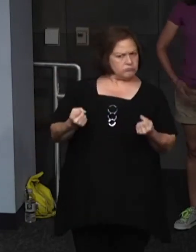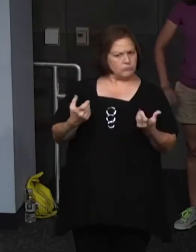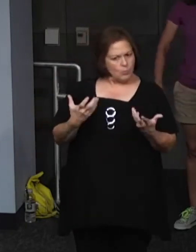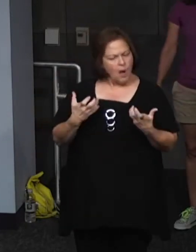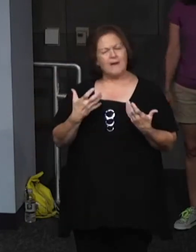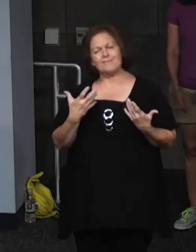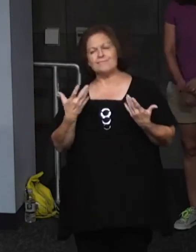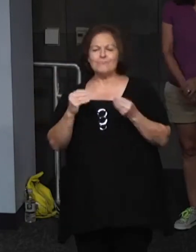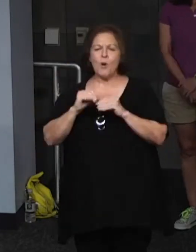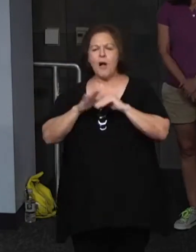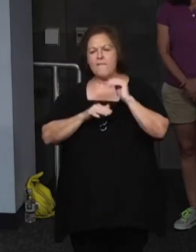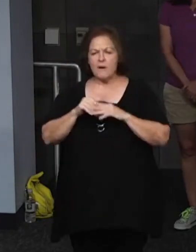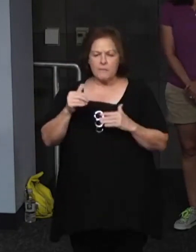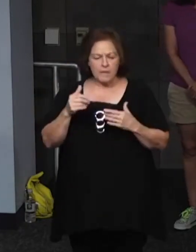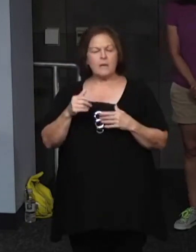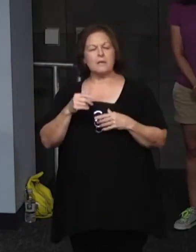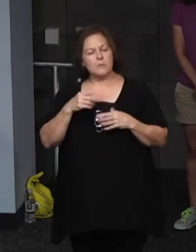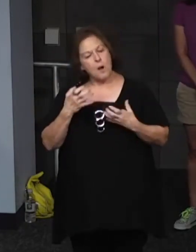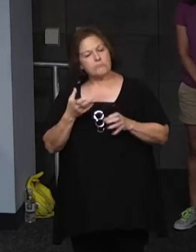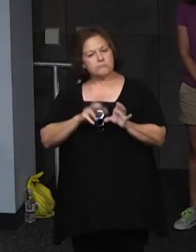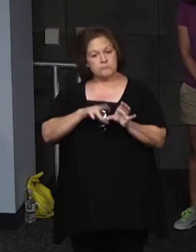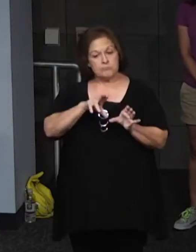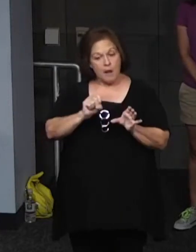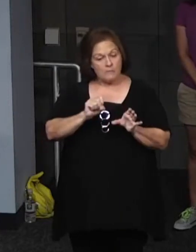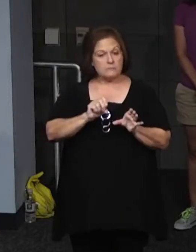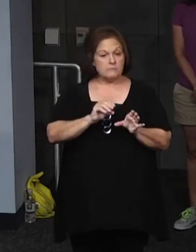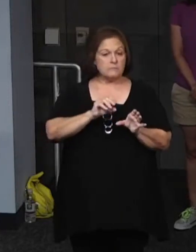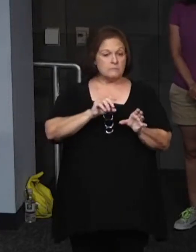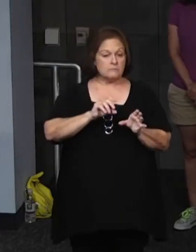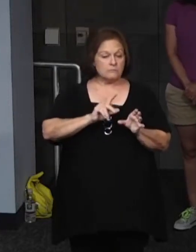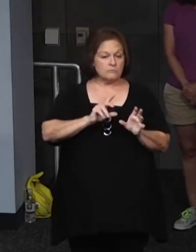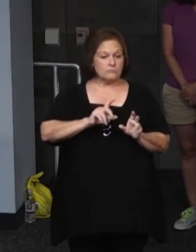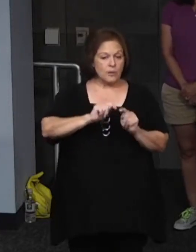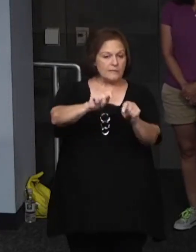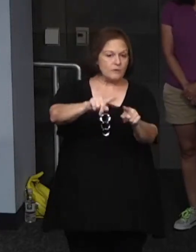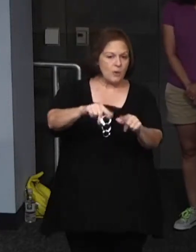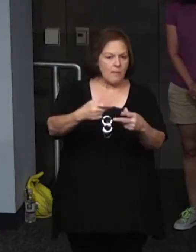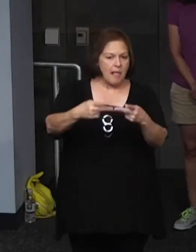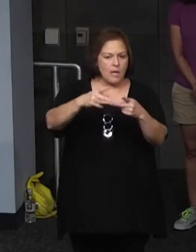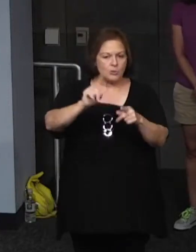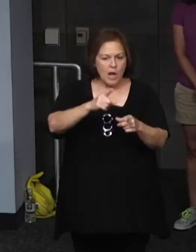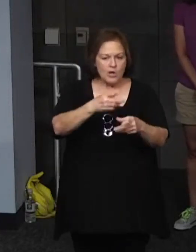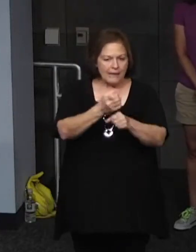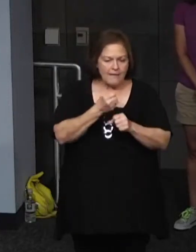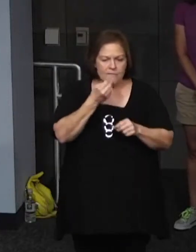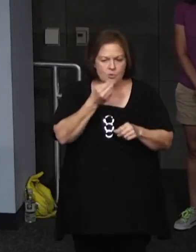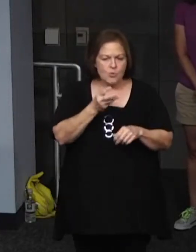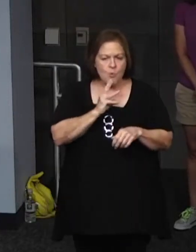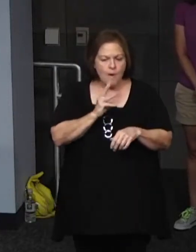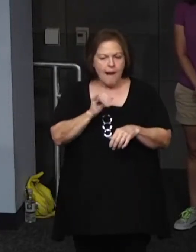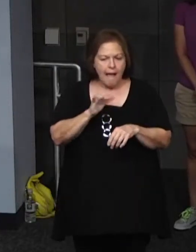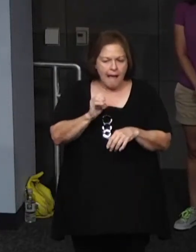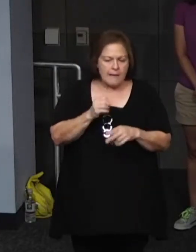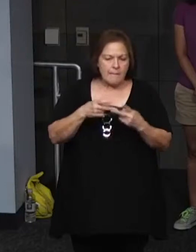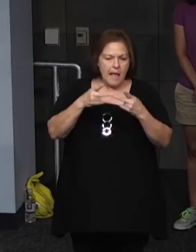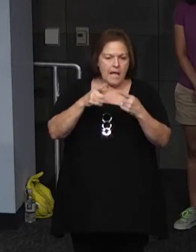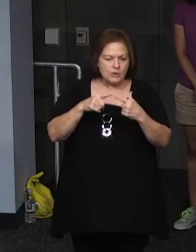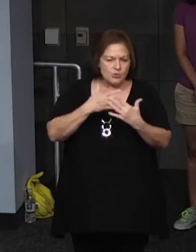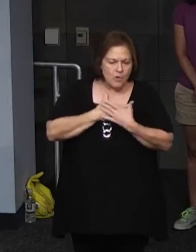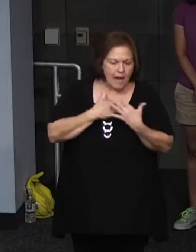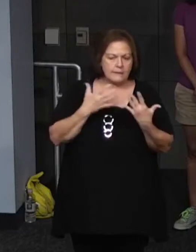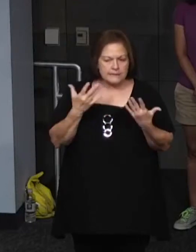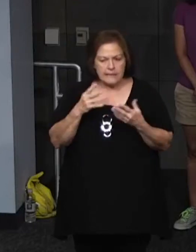place. You'd have to get on a bus ride, but you will be in a different place and have food, water, ice, a place to rest, and your medical